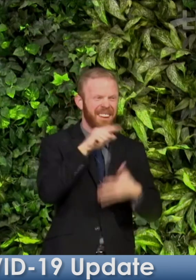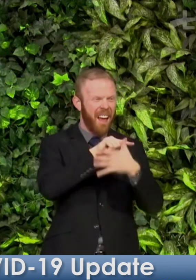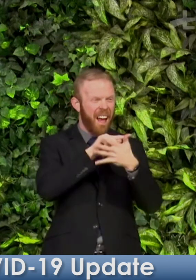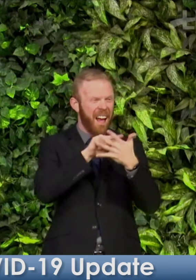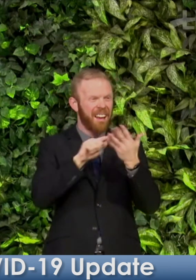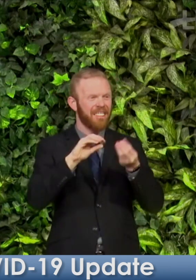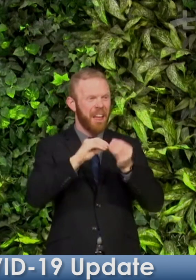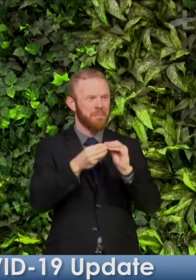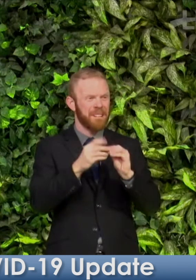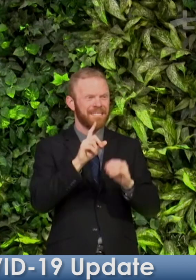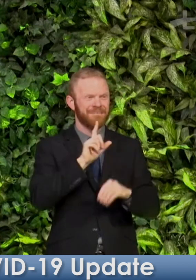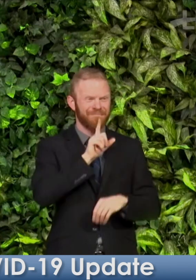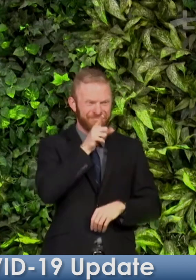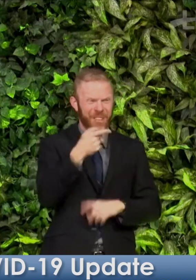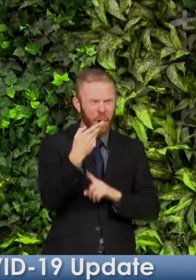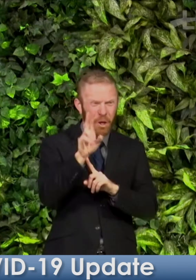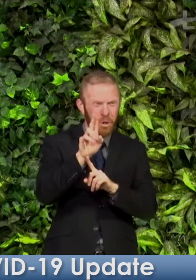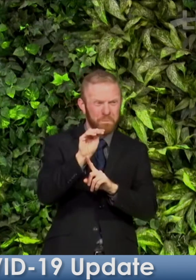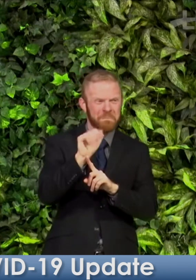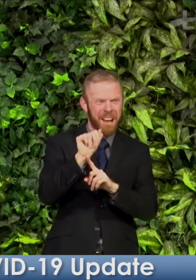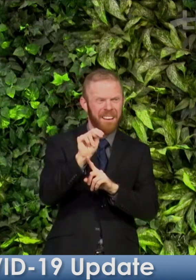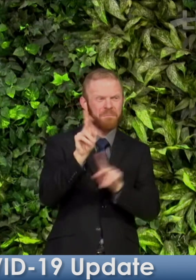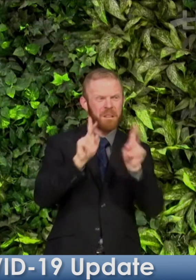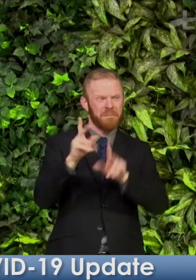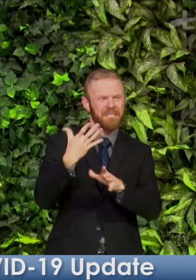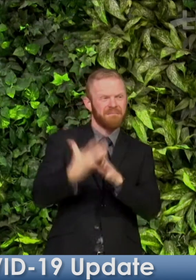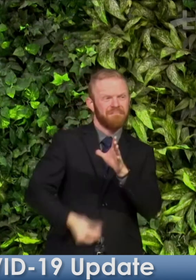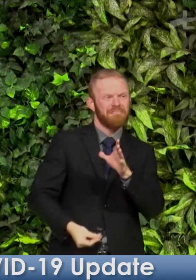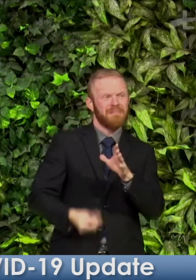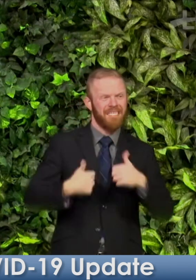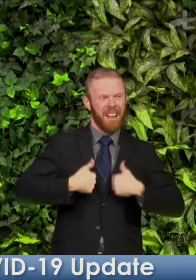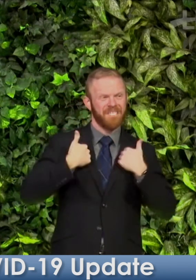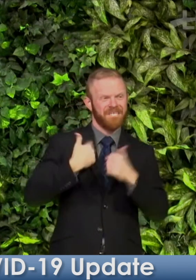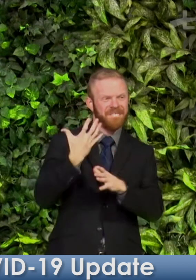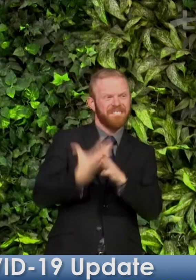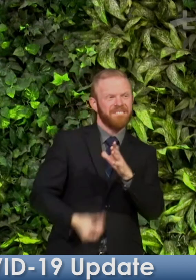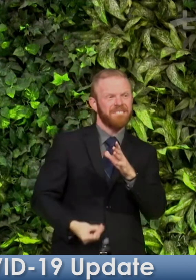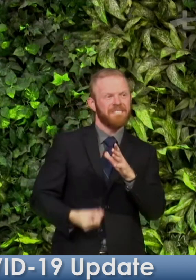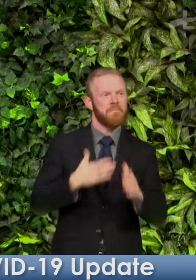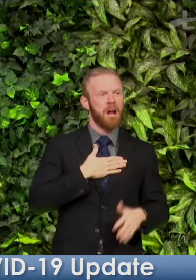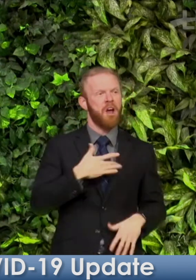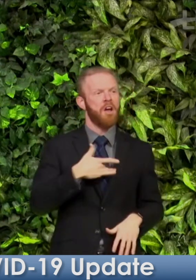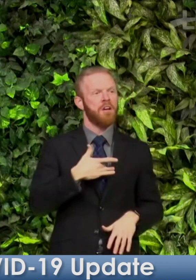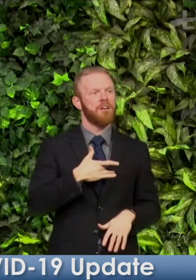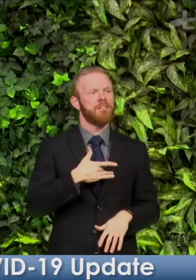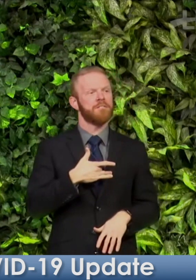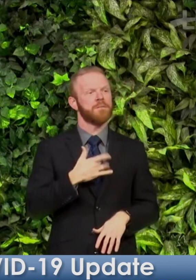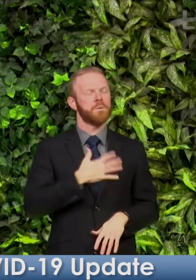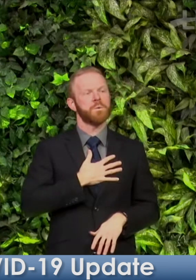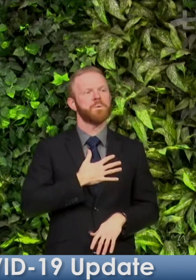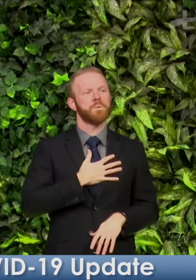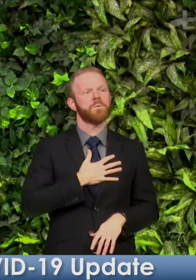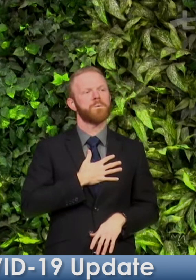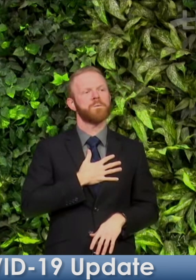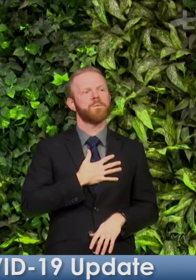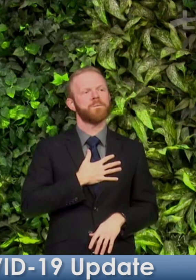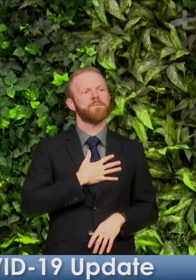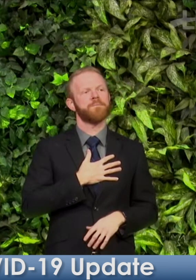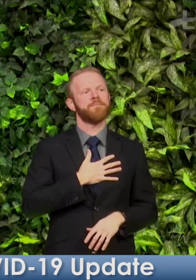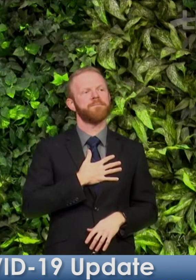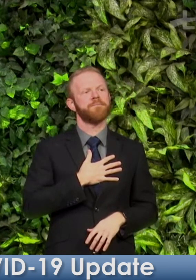being, a real life. And so heart goes out to each and every one of them, but clearly a special